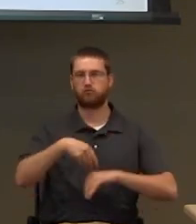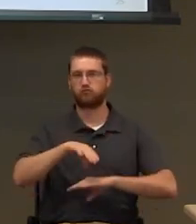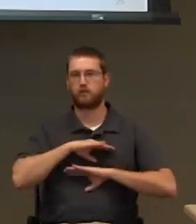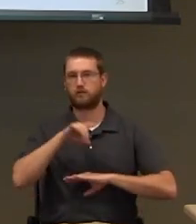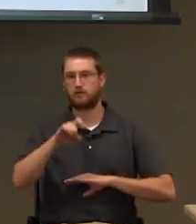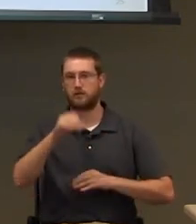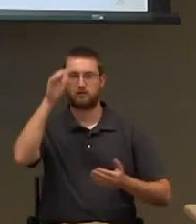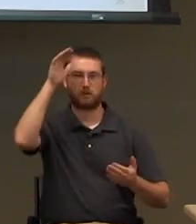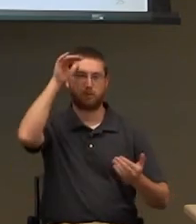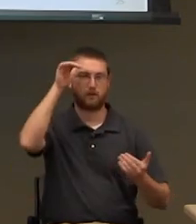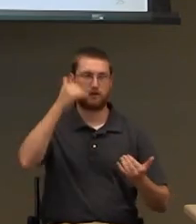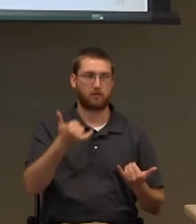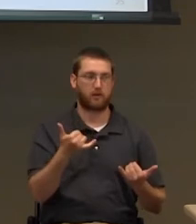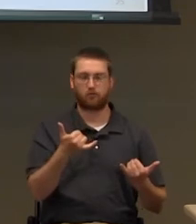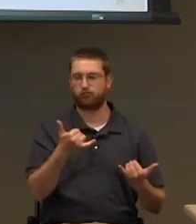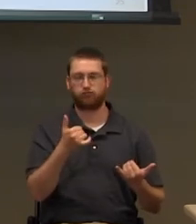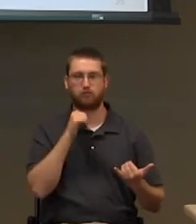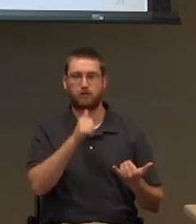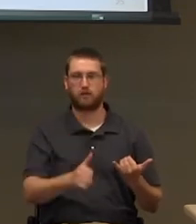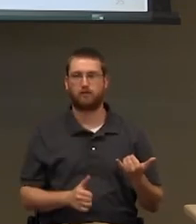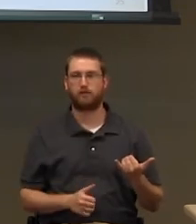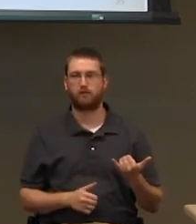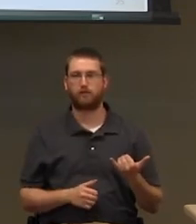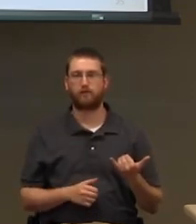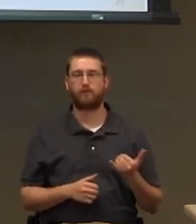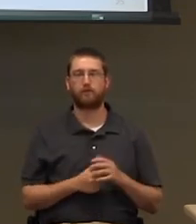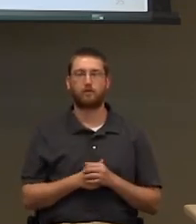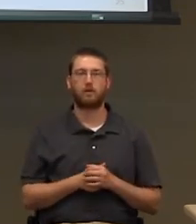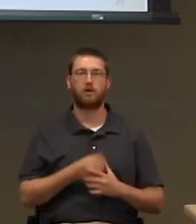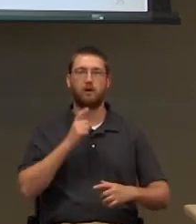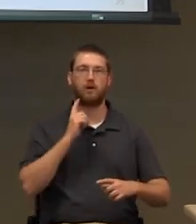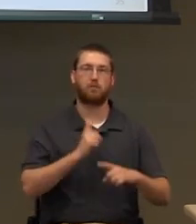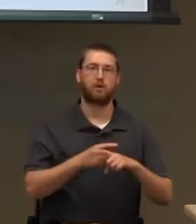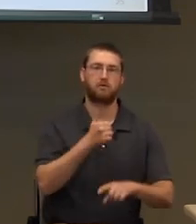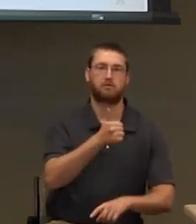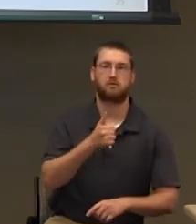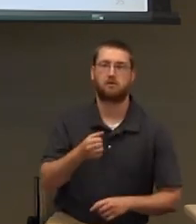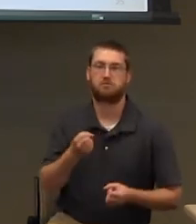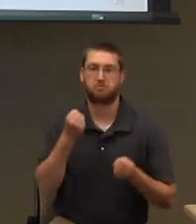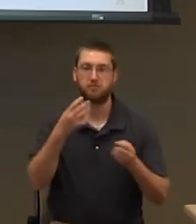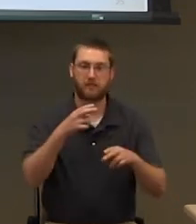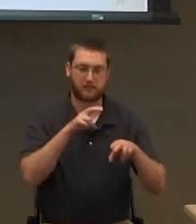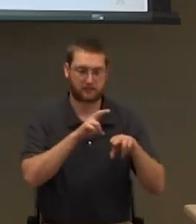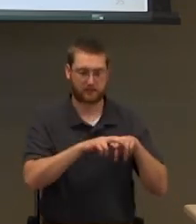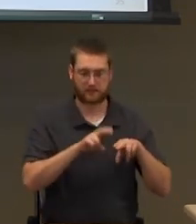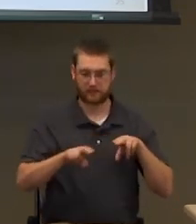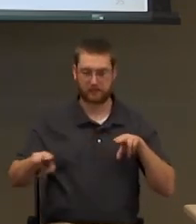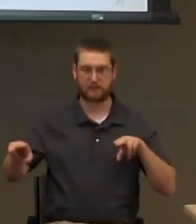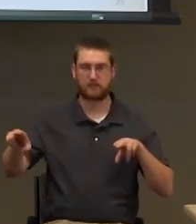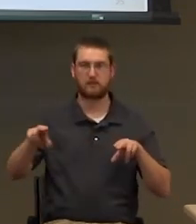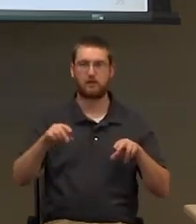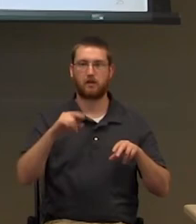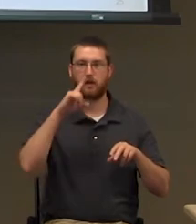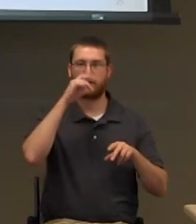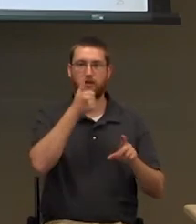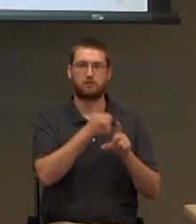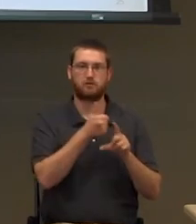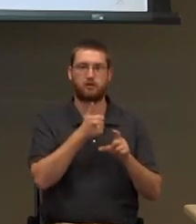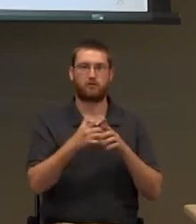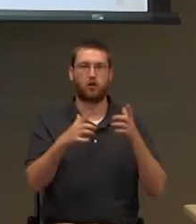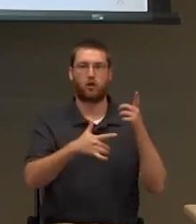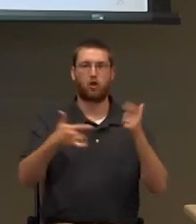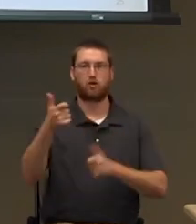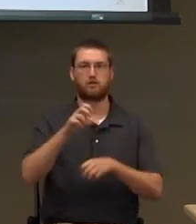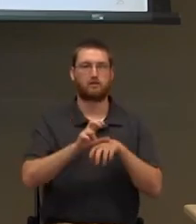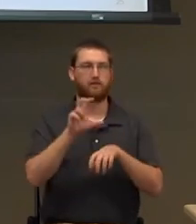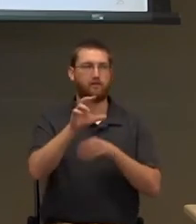needs and expectations of our community. Beyond that is they get that many seats because right now they are the largest investor in economic